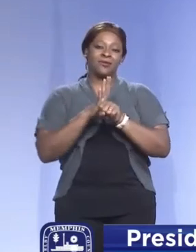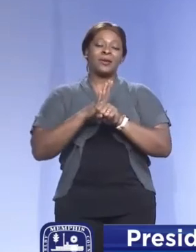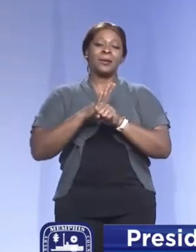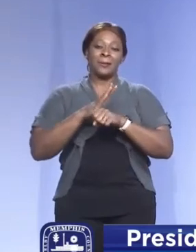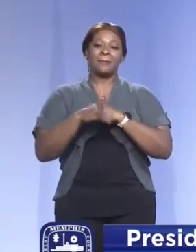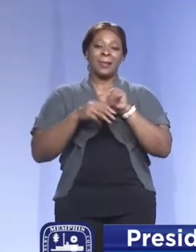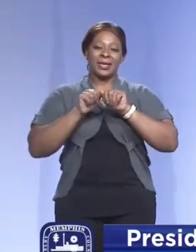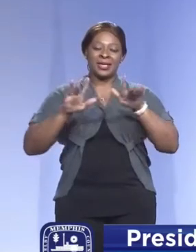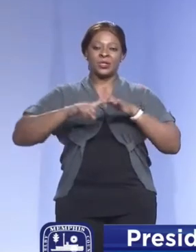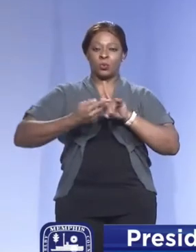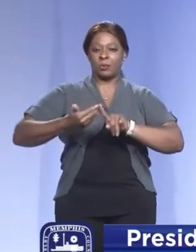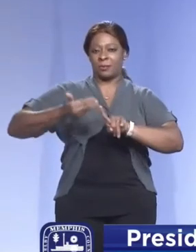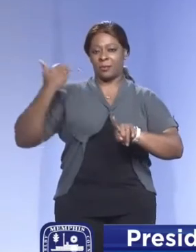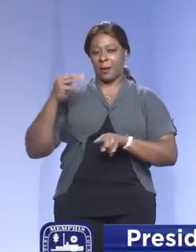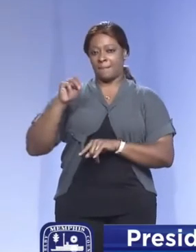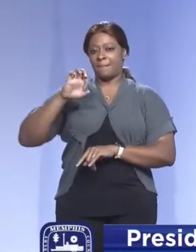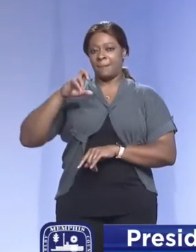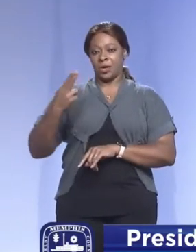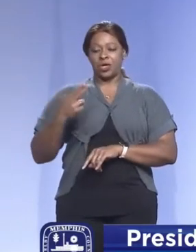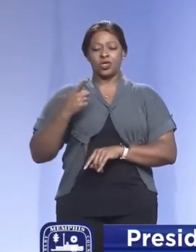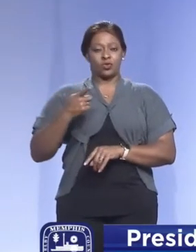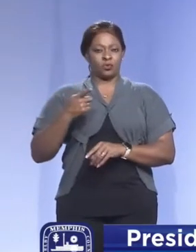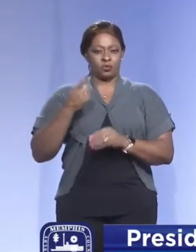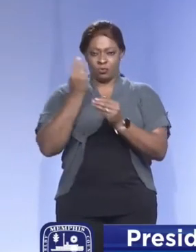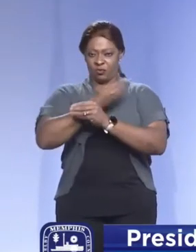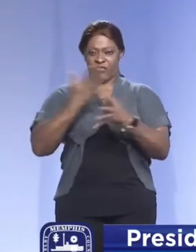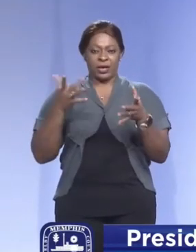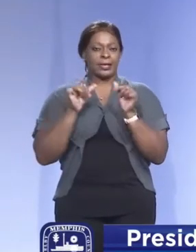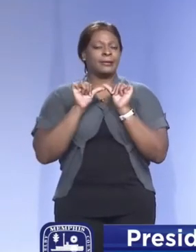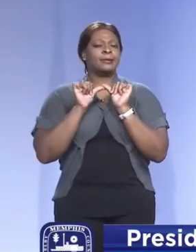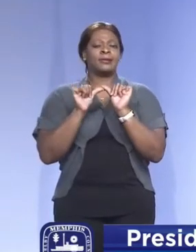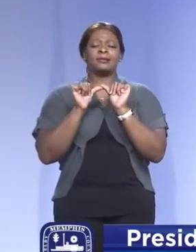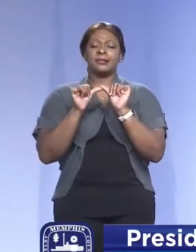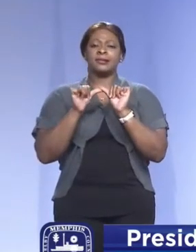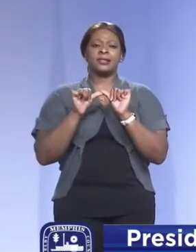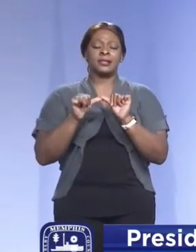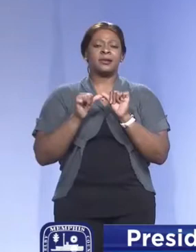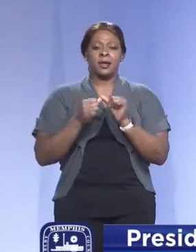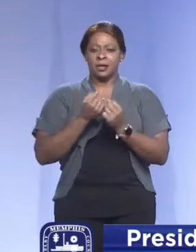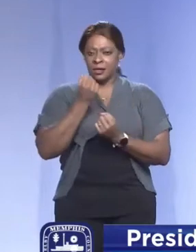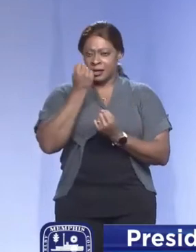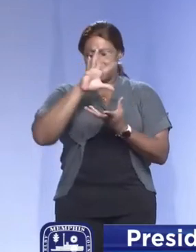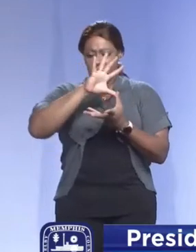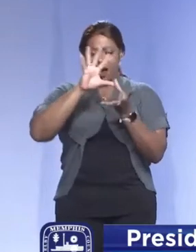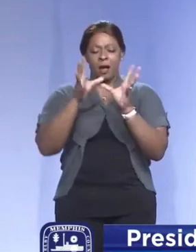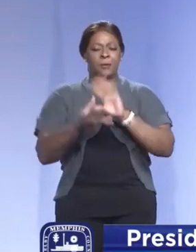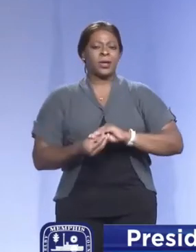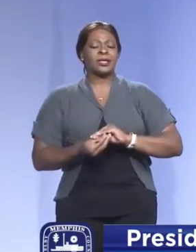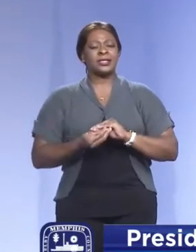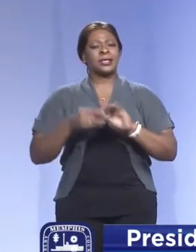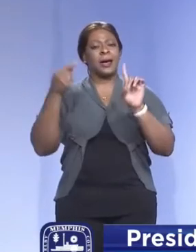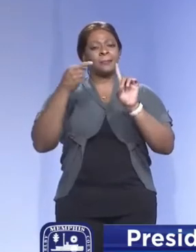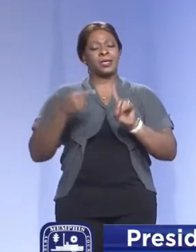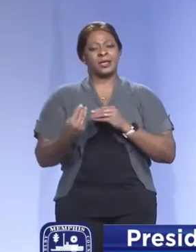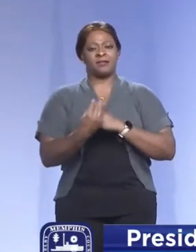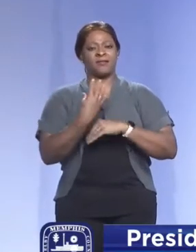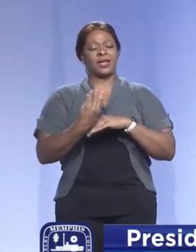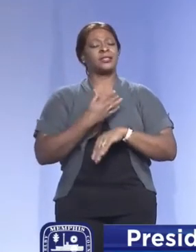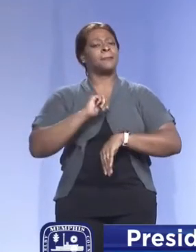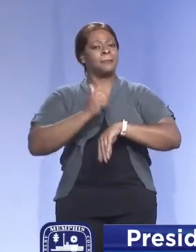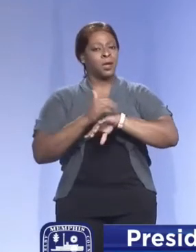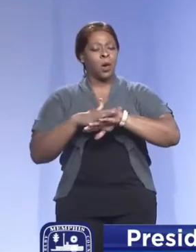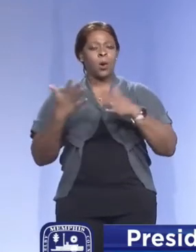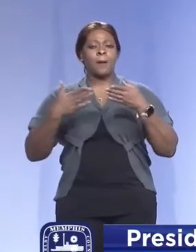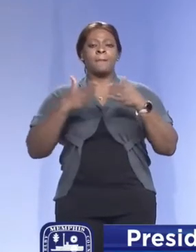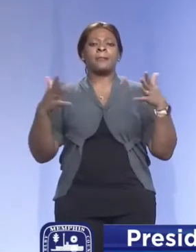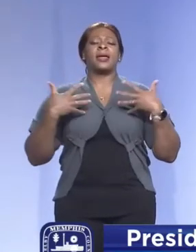starting back in March. You provided consistent, comprehensive, and objective advice based upon public